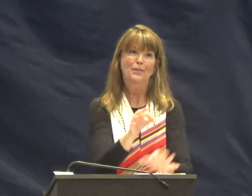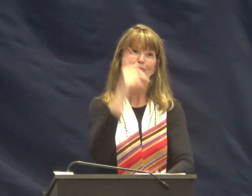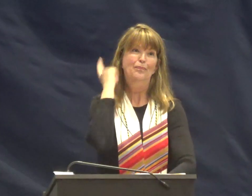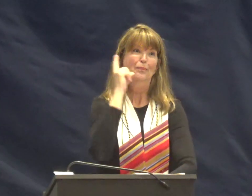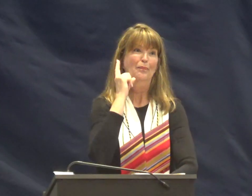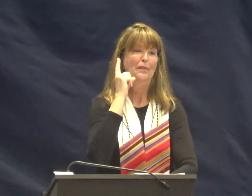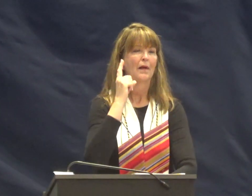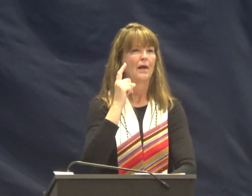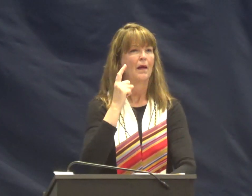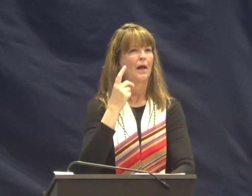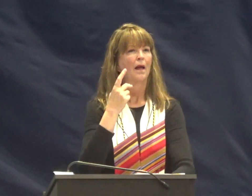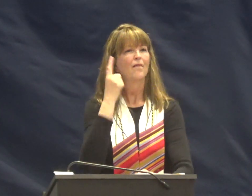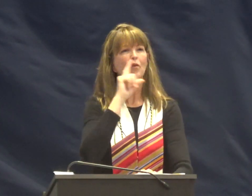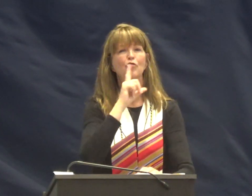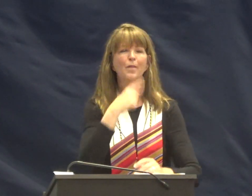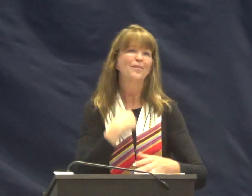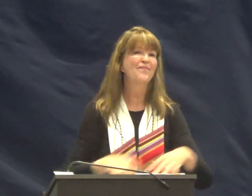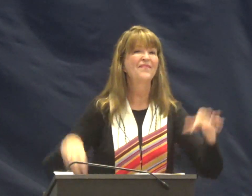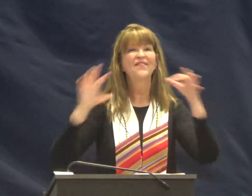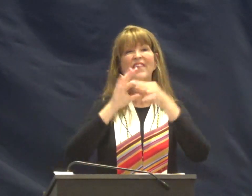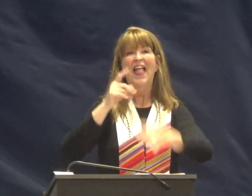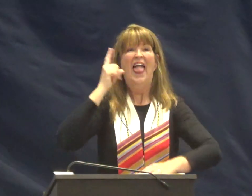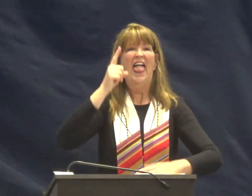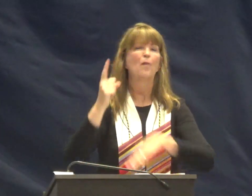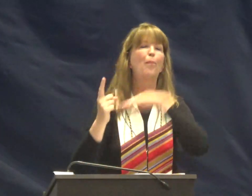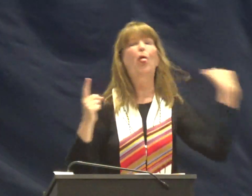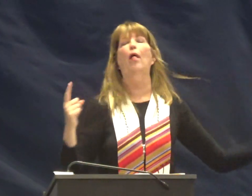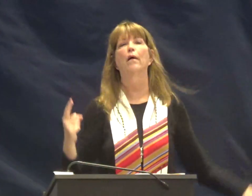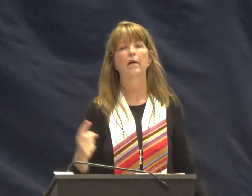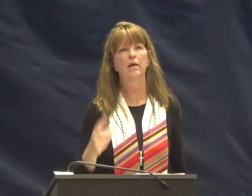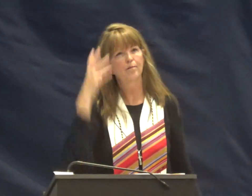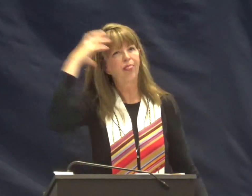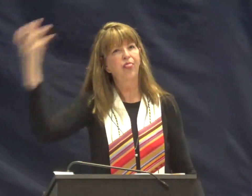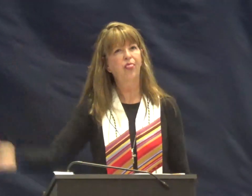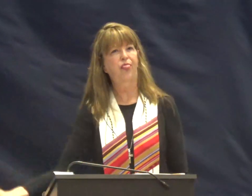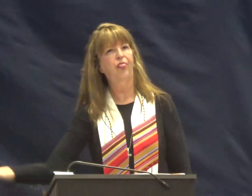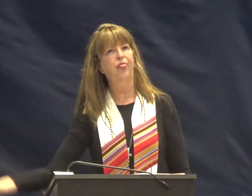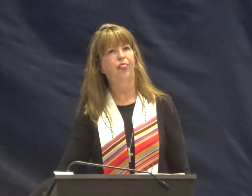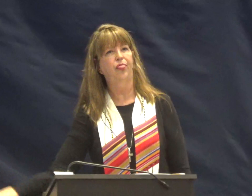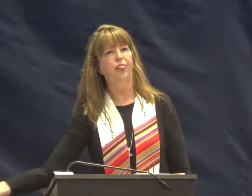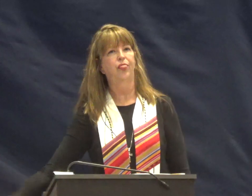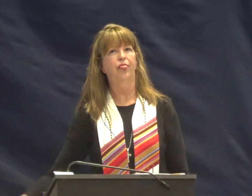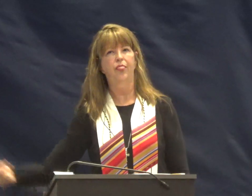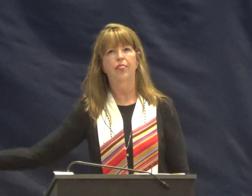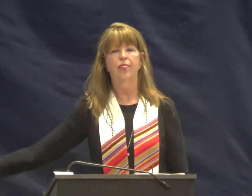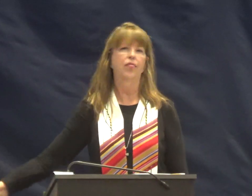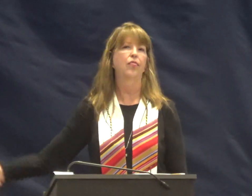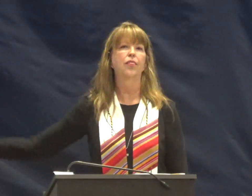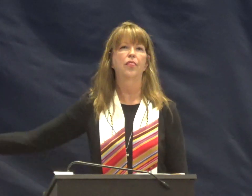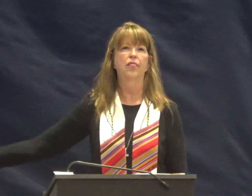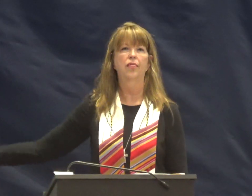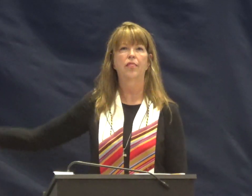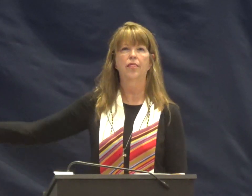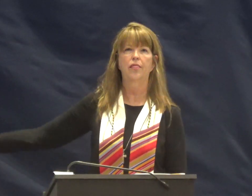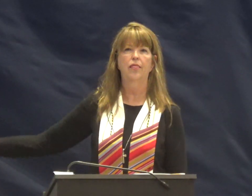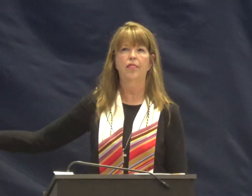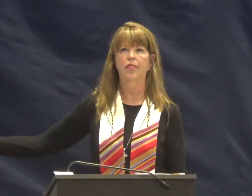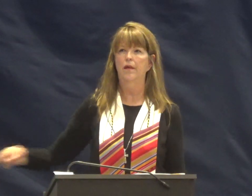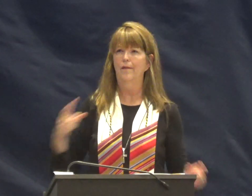and prophesy to them that God wasn't happy with them. I mean, the minute we started to prophesy, we would get beheaded. There is no doubt about